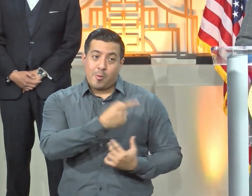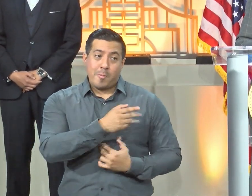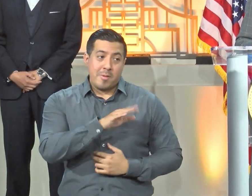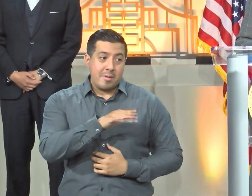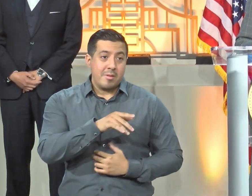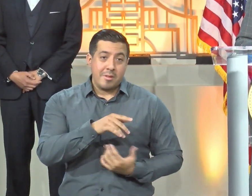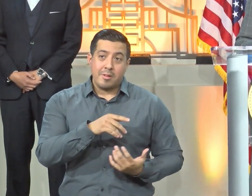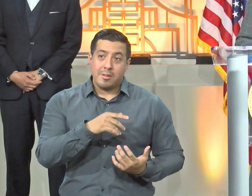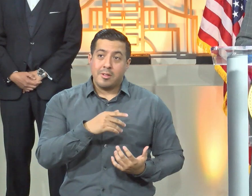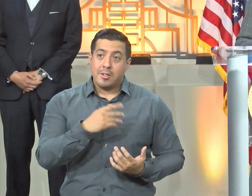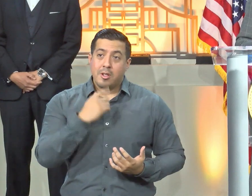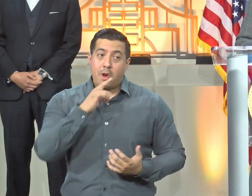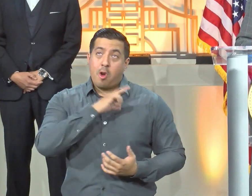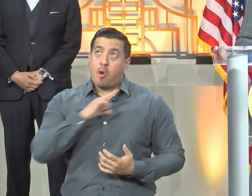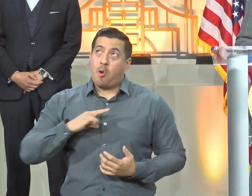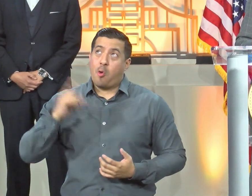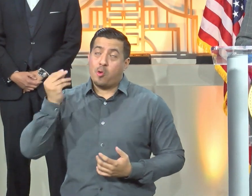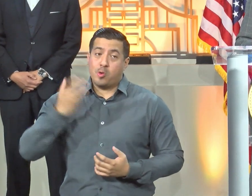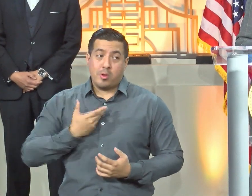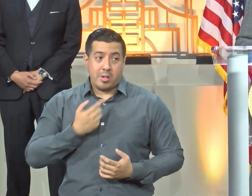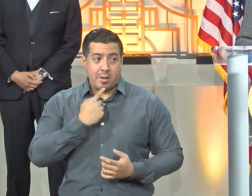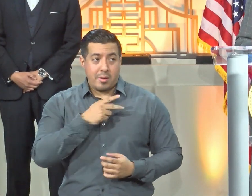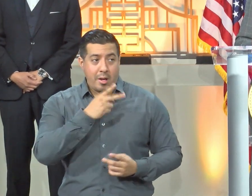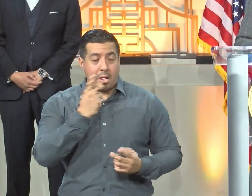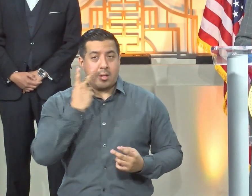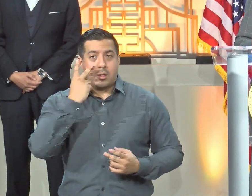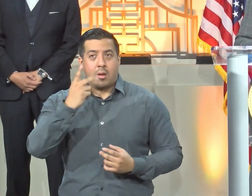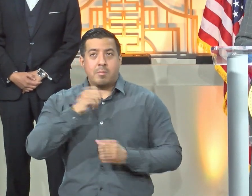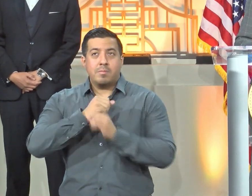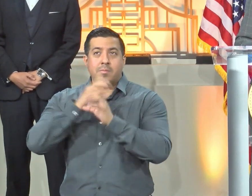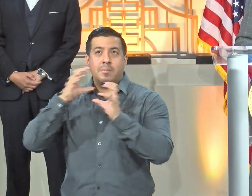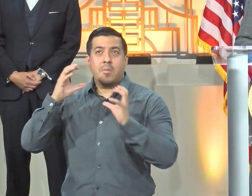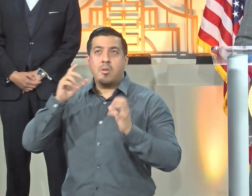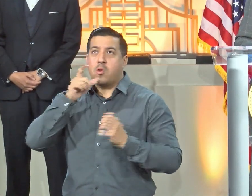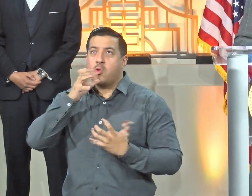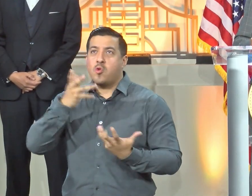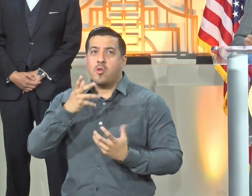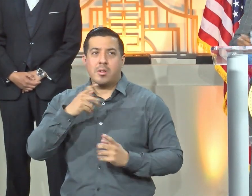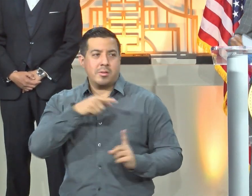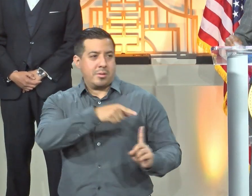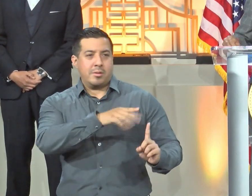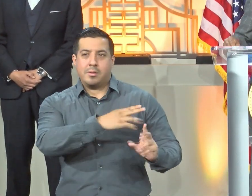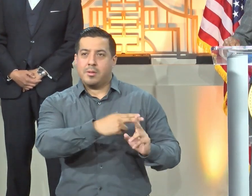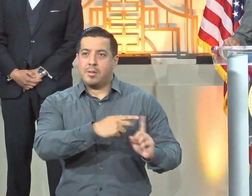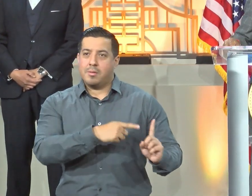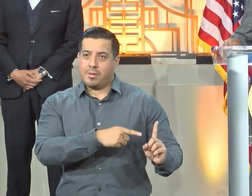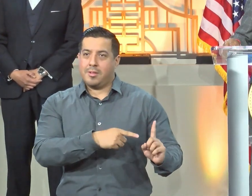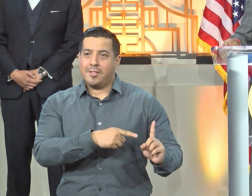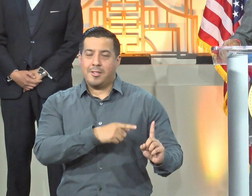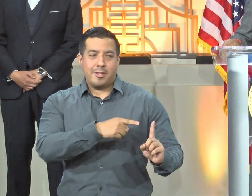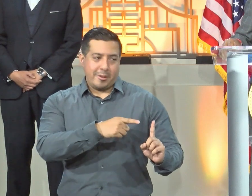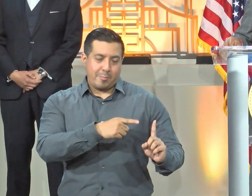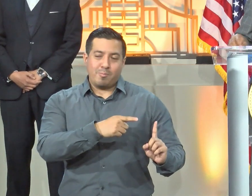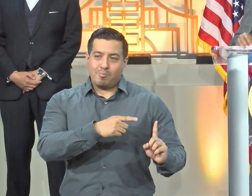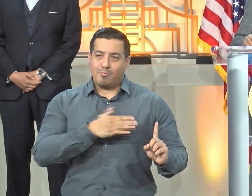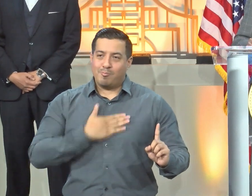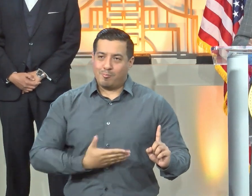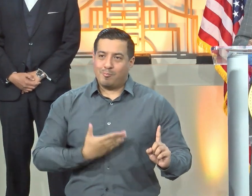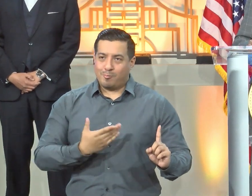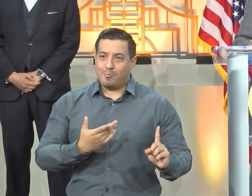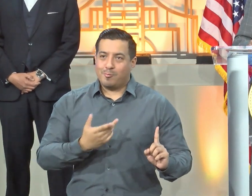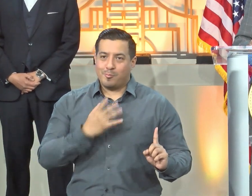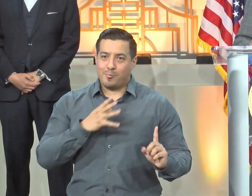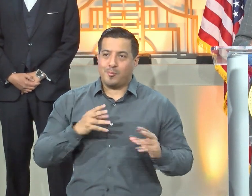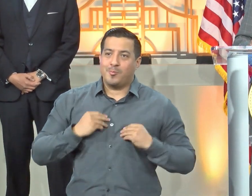the good Lord told me, and I saw you in my vision, and so he graciously agreed. And